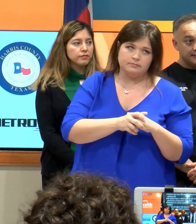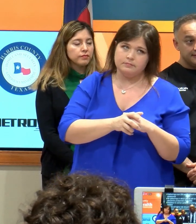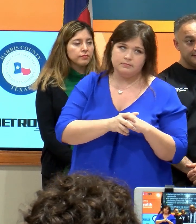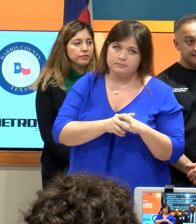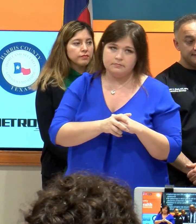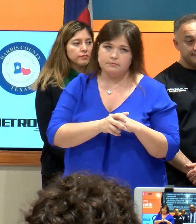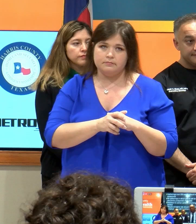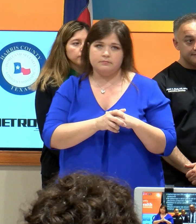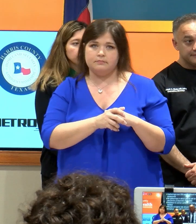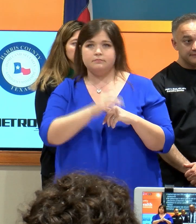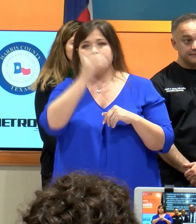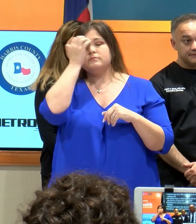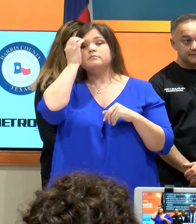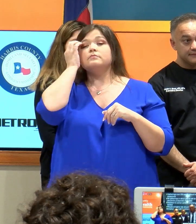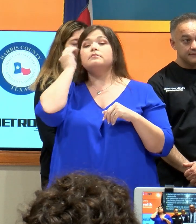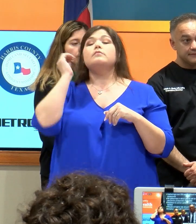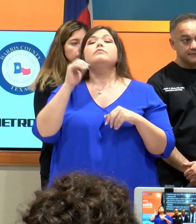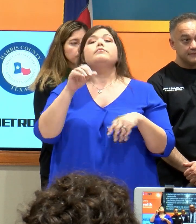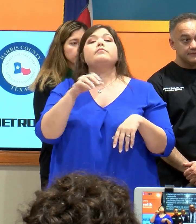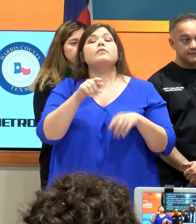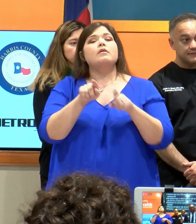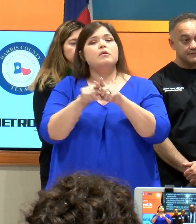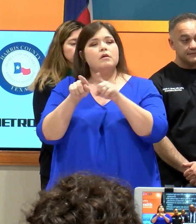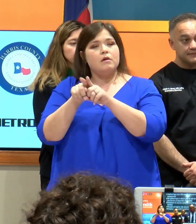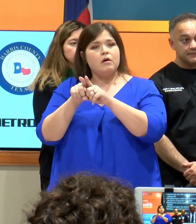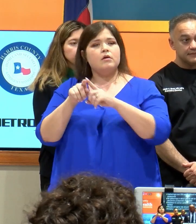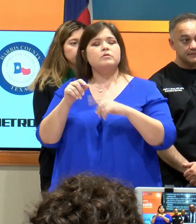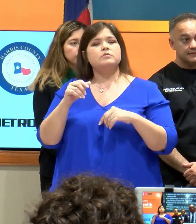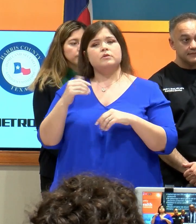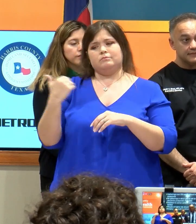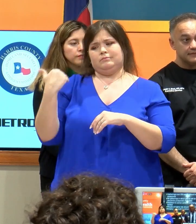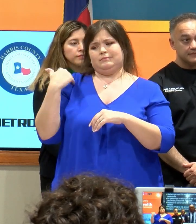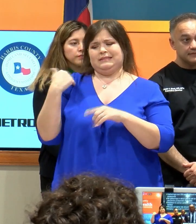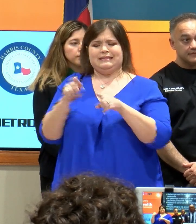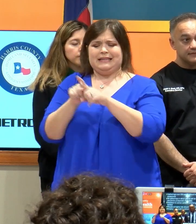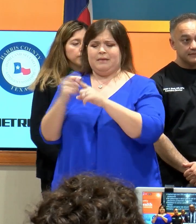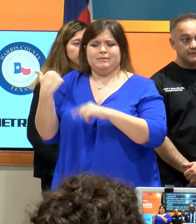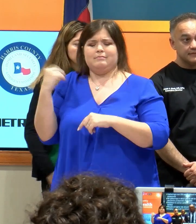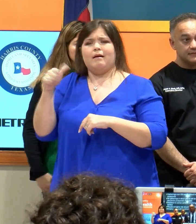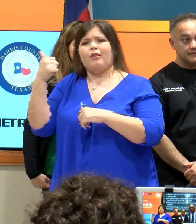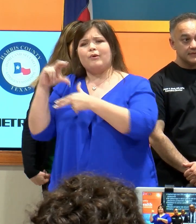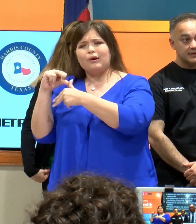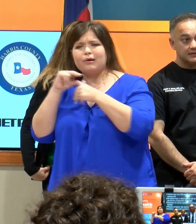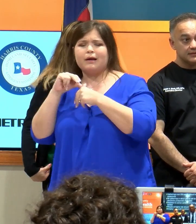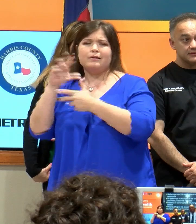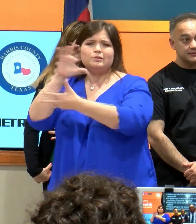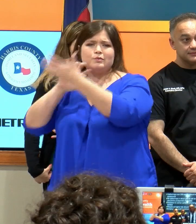was done through previous storms, when the community just stepped up or the organization stepped up to help,